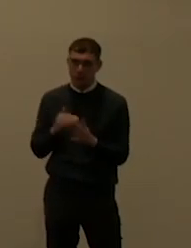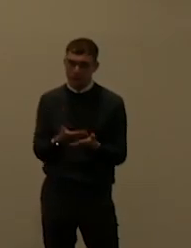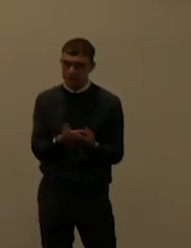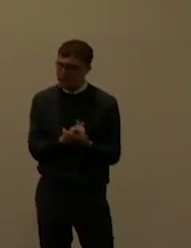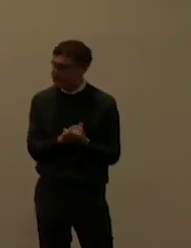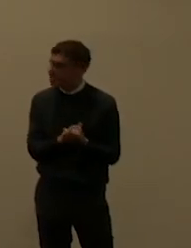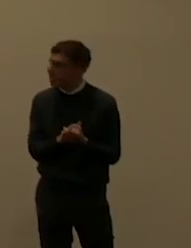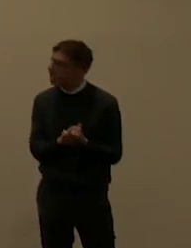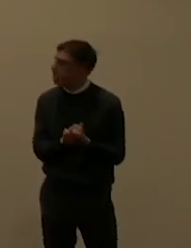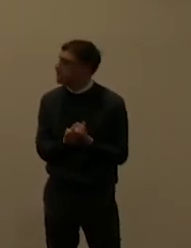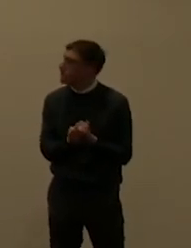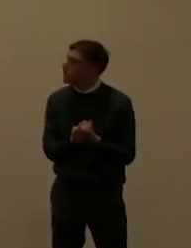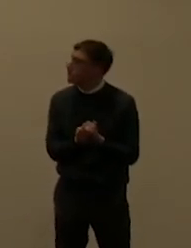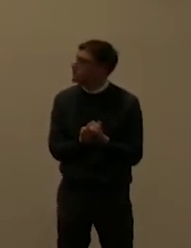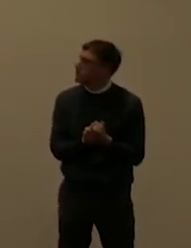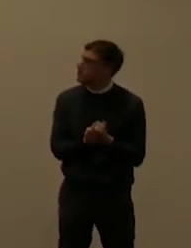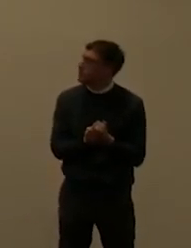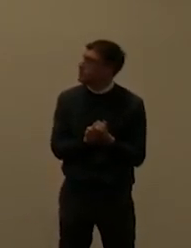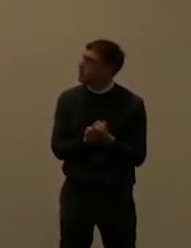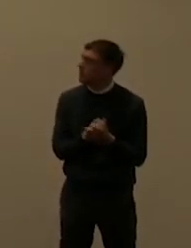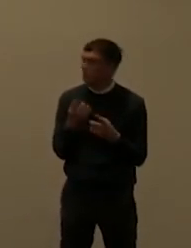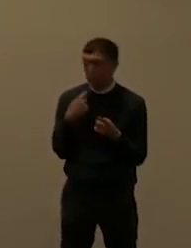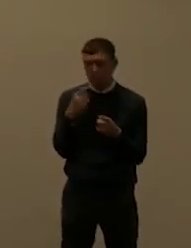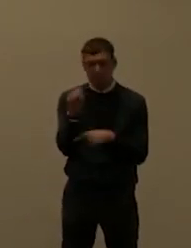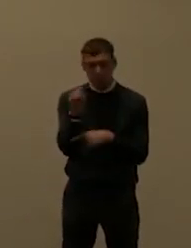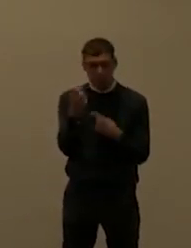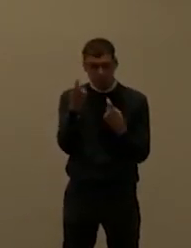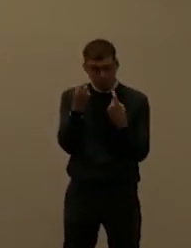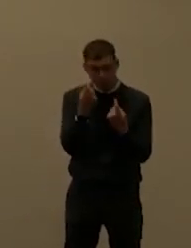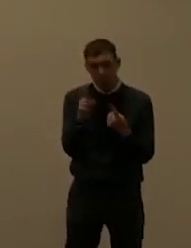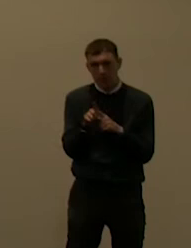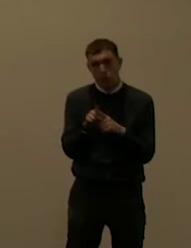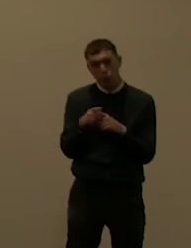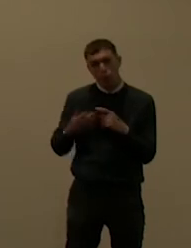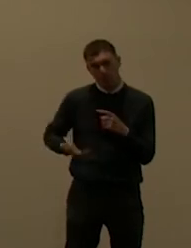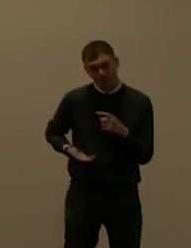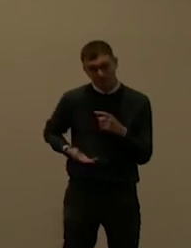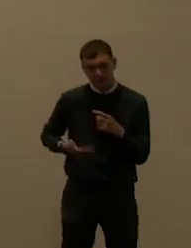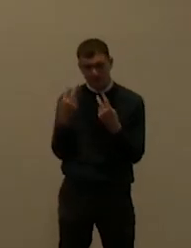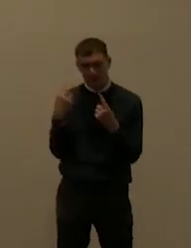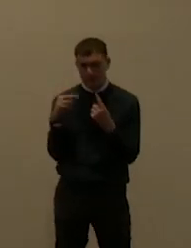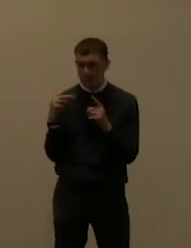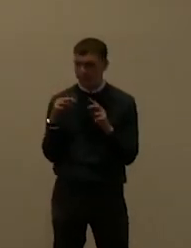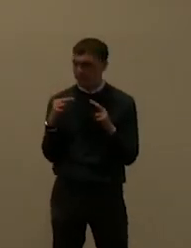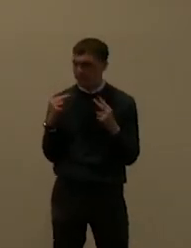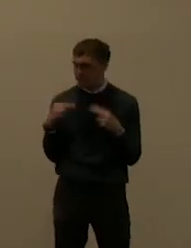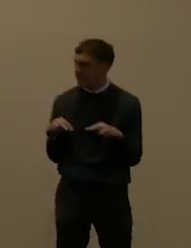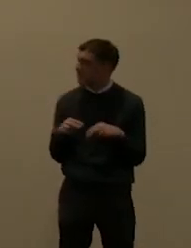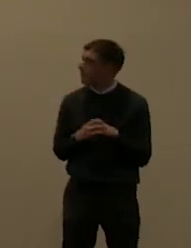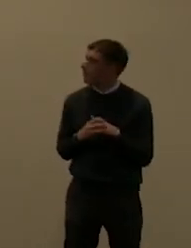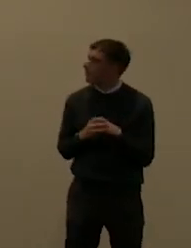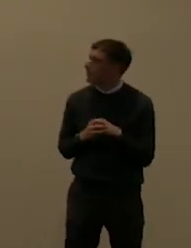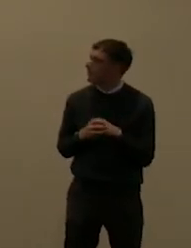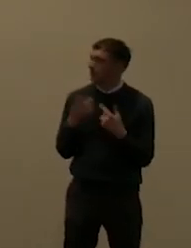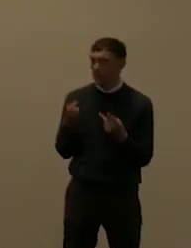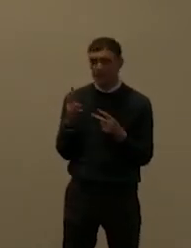this case, I will do this in the future, and also from the business perspective. And at the end, once more,